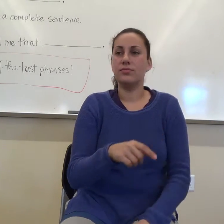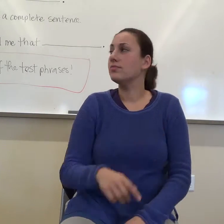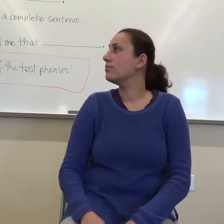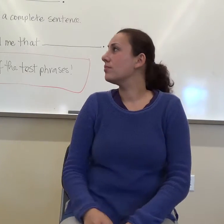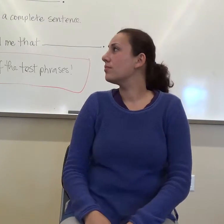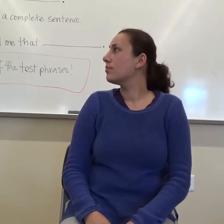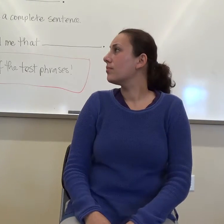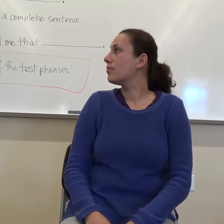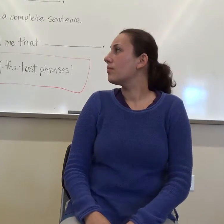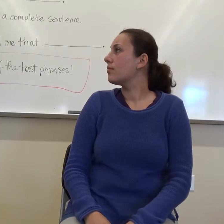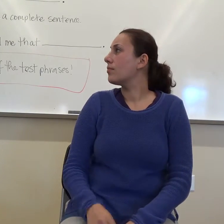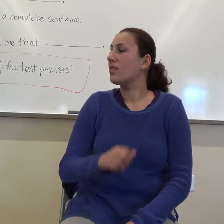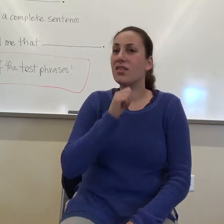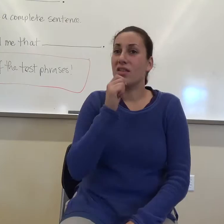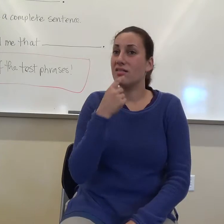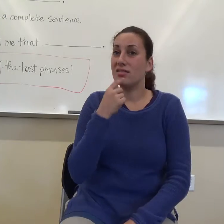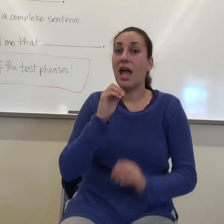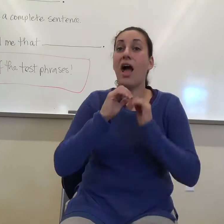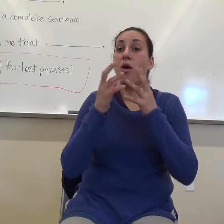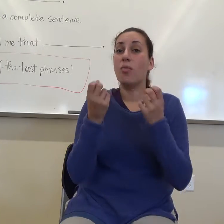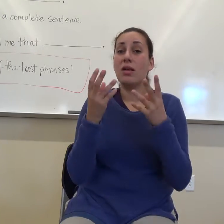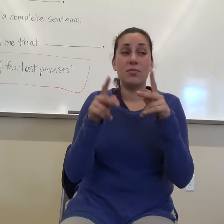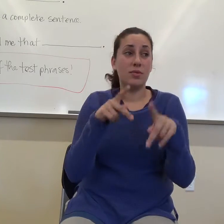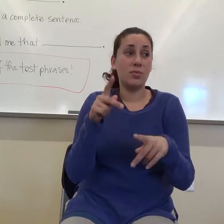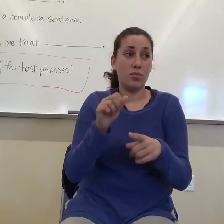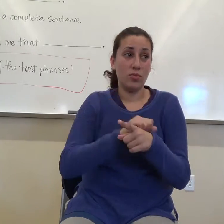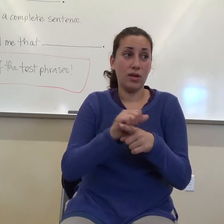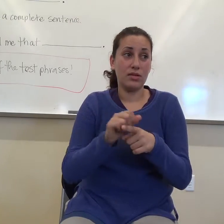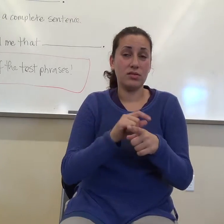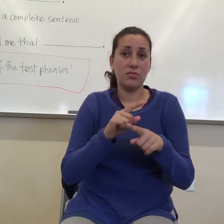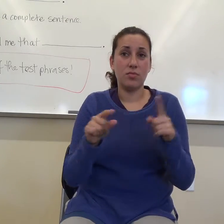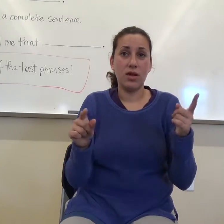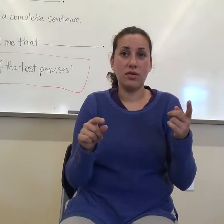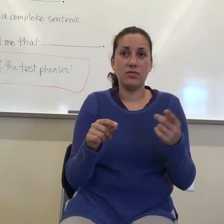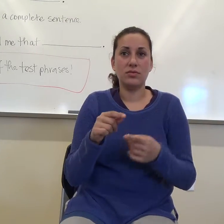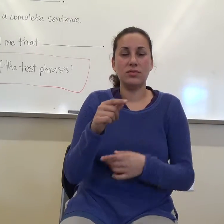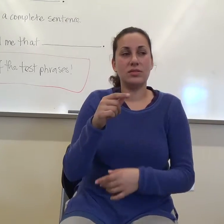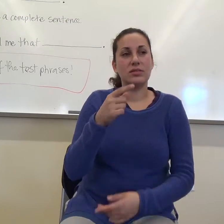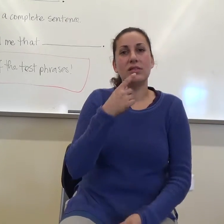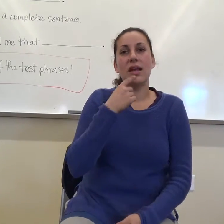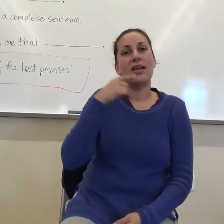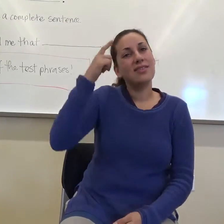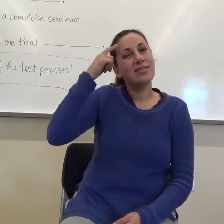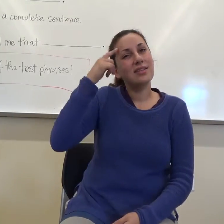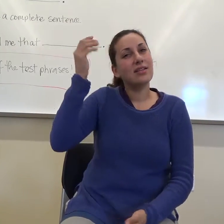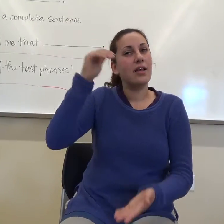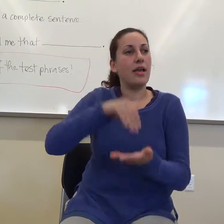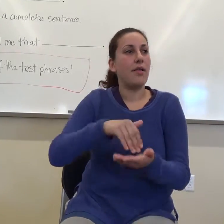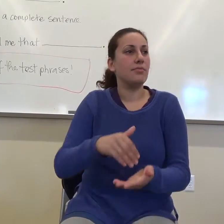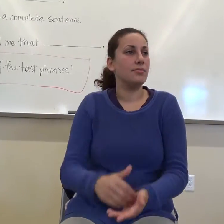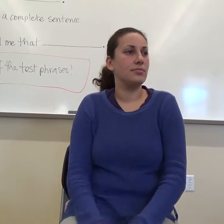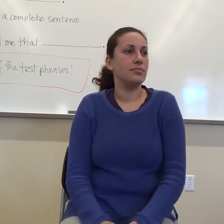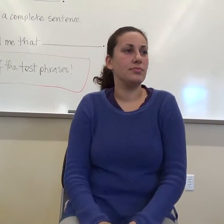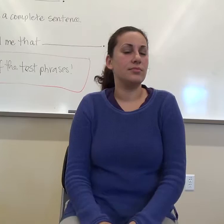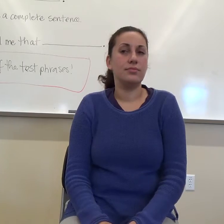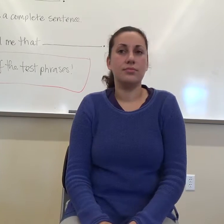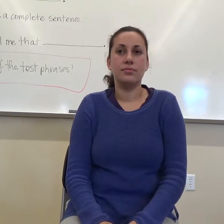practicing it now. It just says they are reconsidering it. It doesn't say they're actually doing it. It says they're